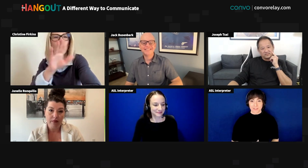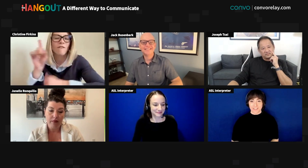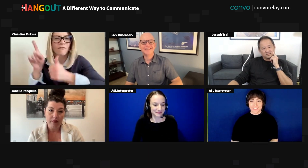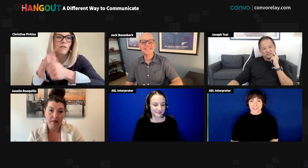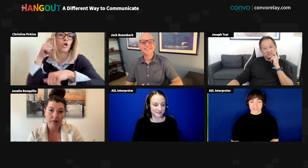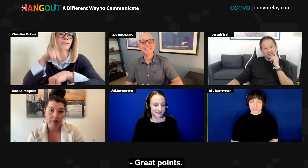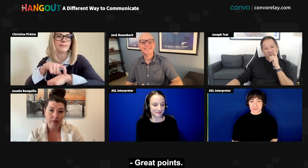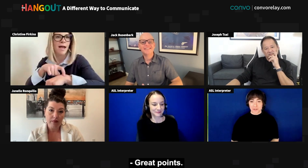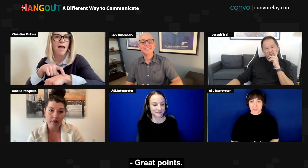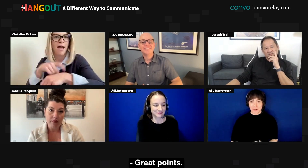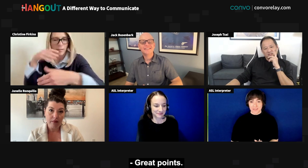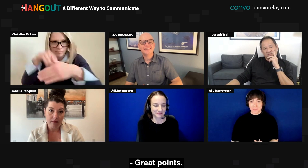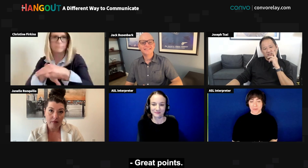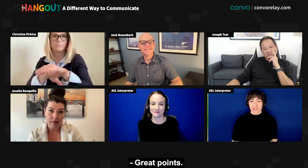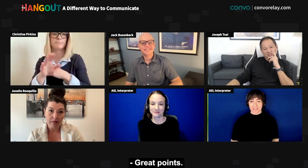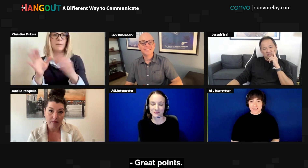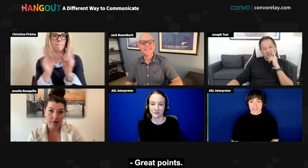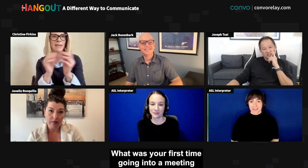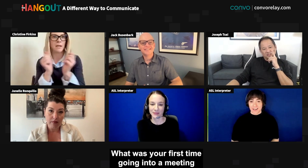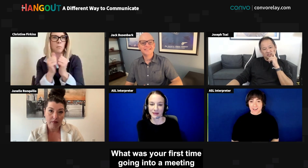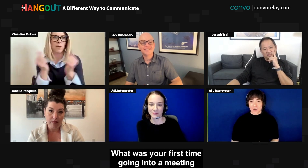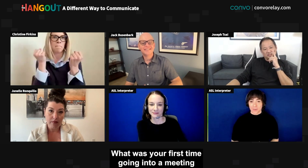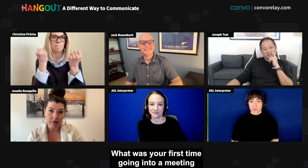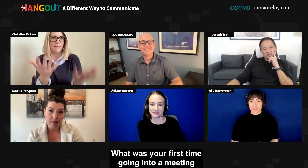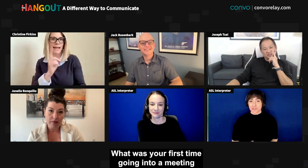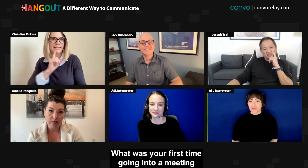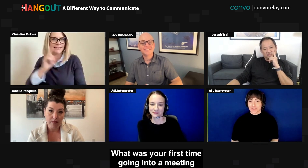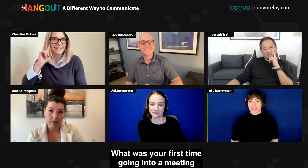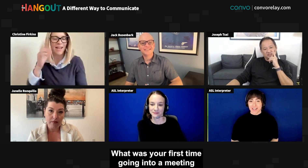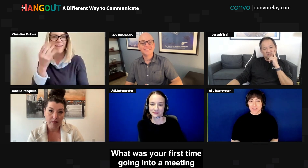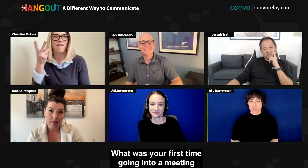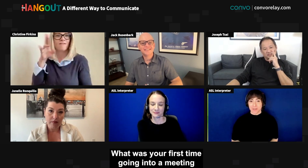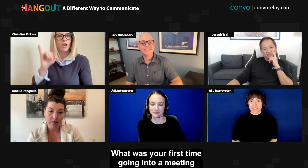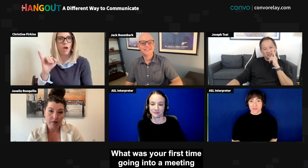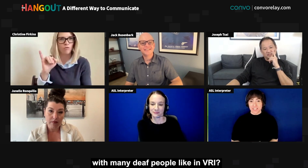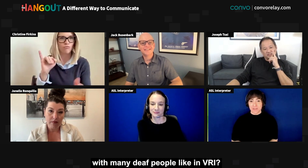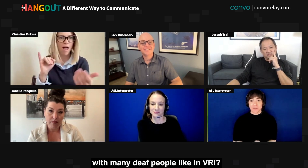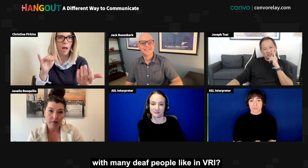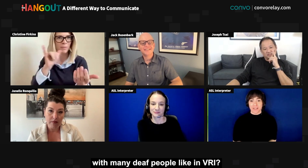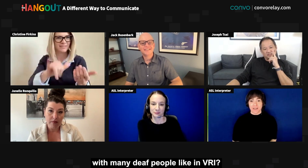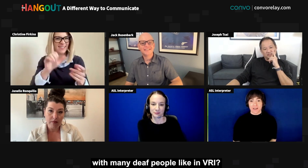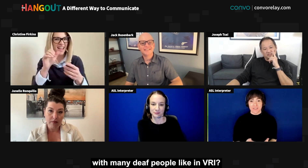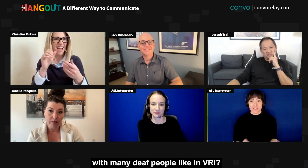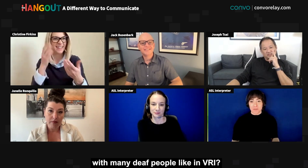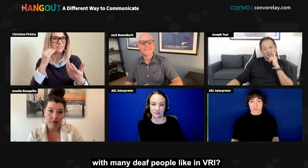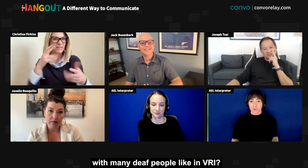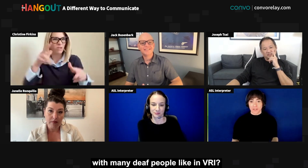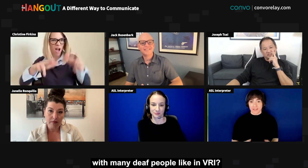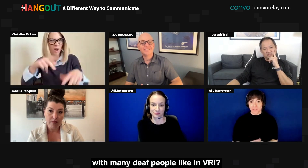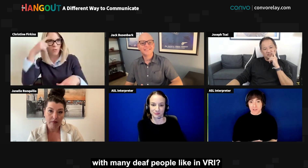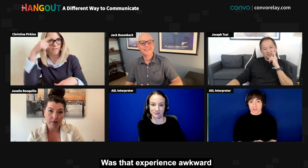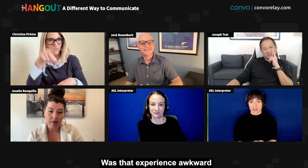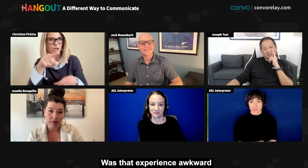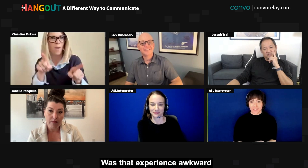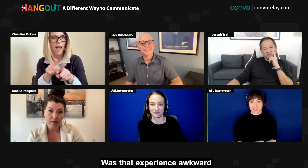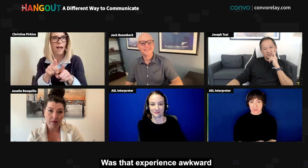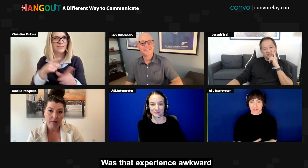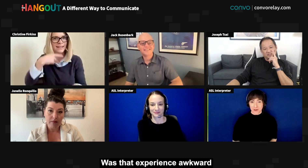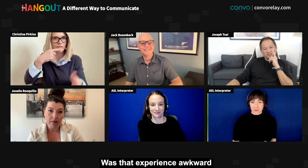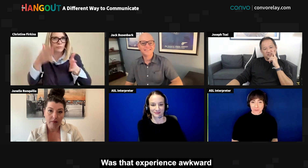Christine, that's a great points. What was your first time going into a meeting with many deaf people like in VRI? Was that experience awkward